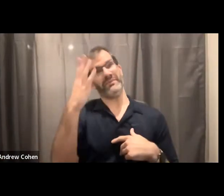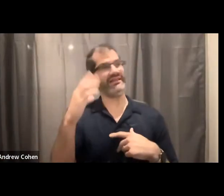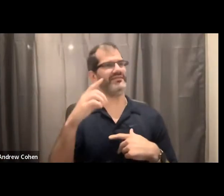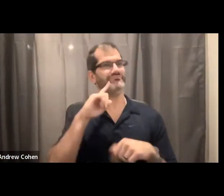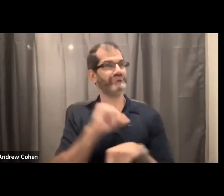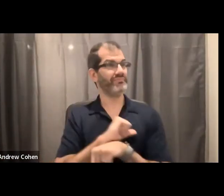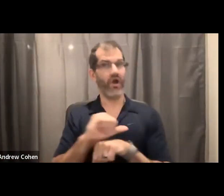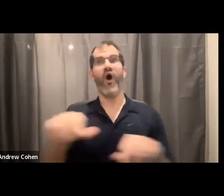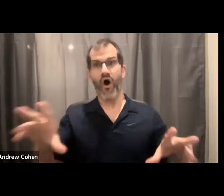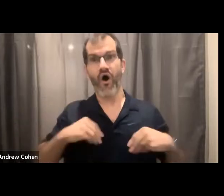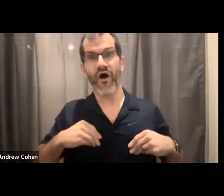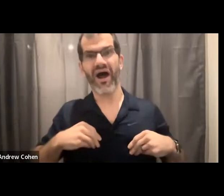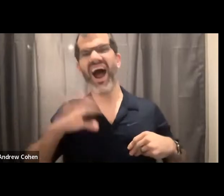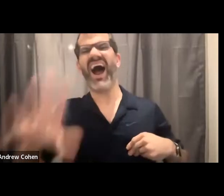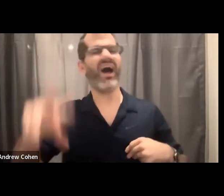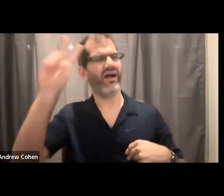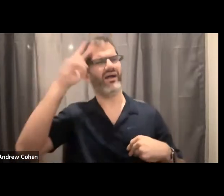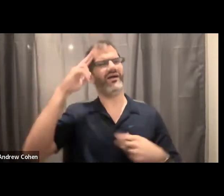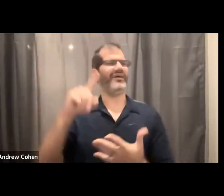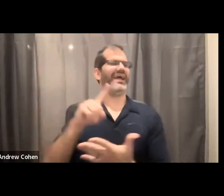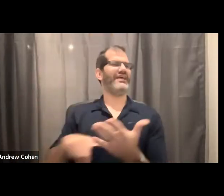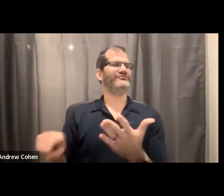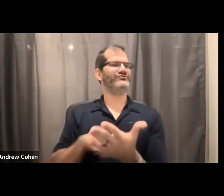know that. And then thirdly,